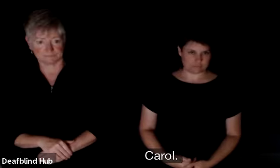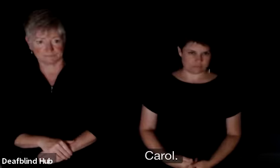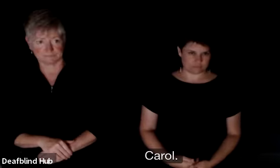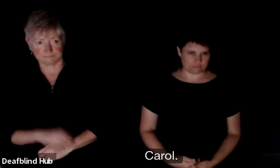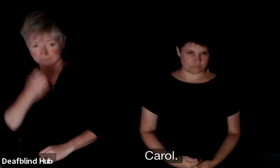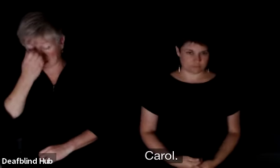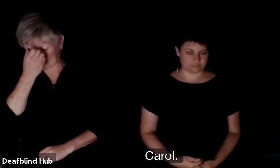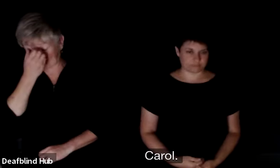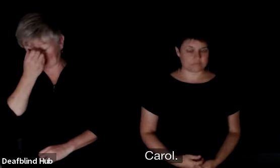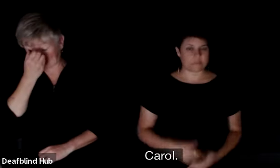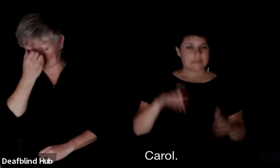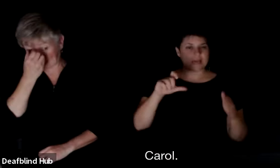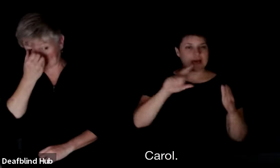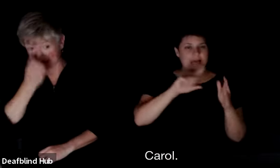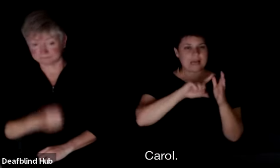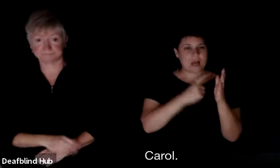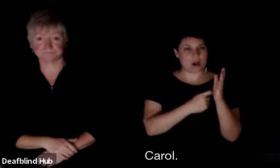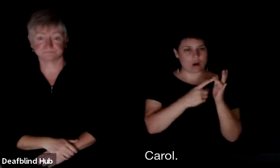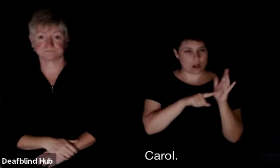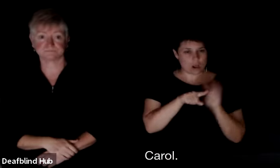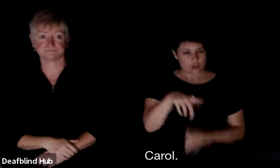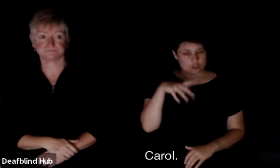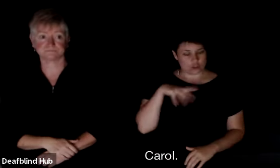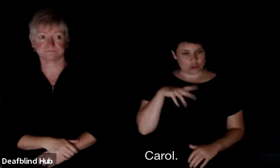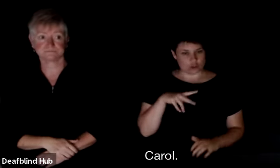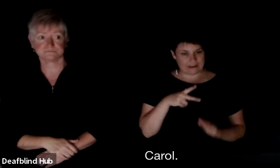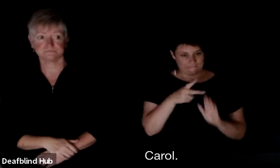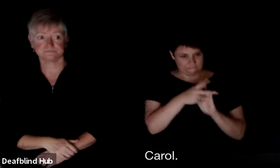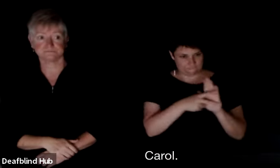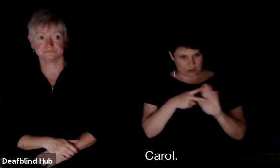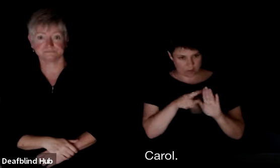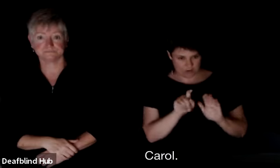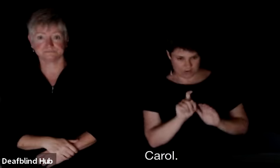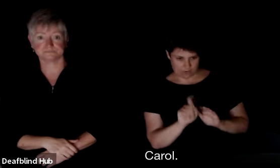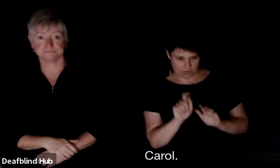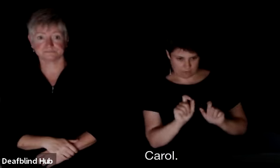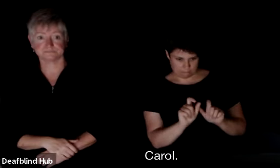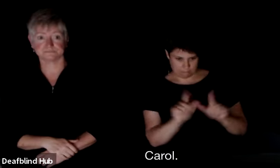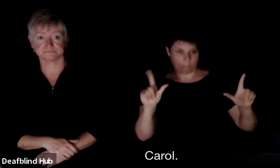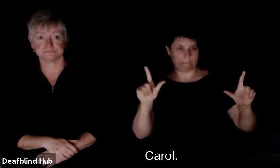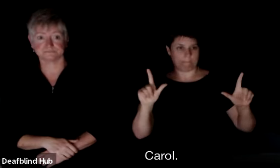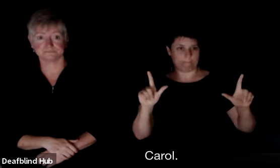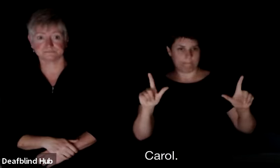And Carol, you need to click on your video camera.